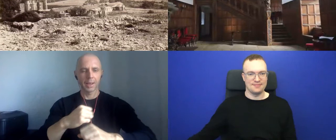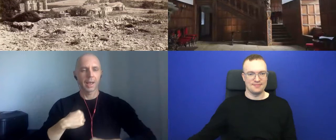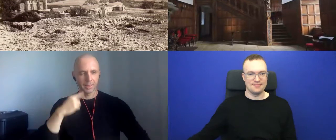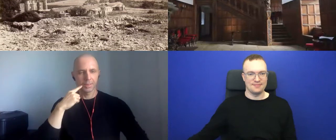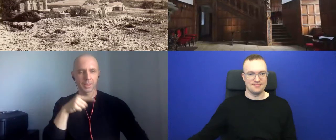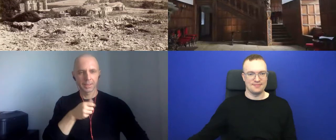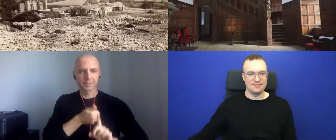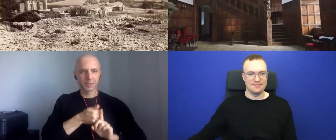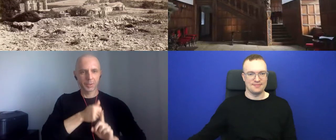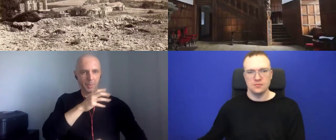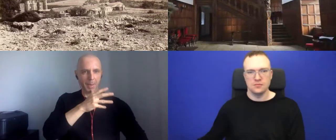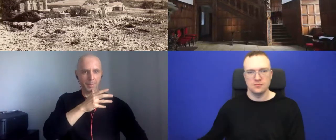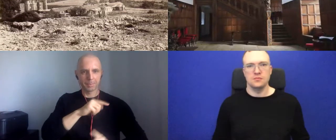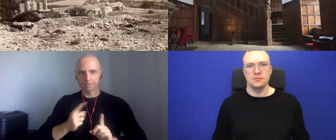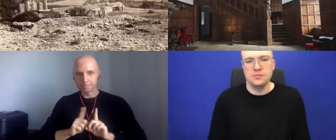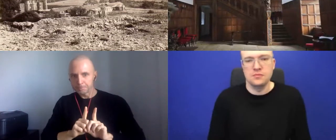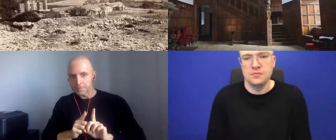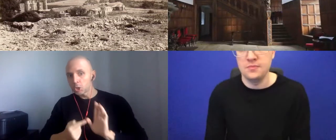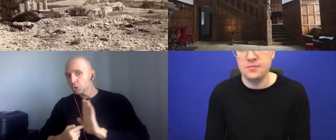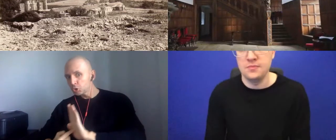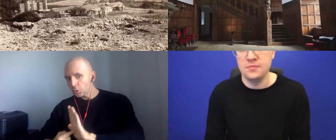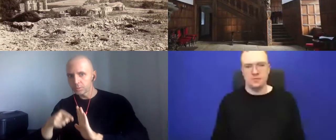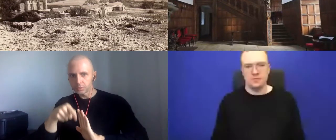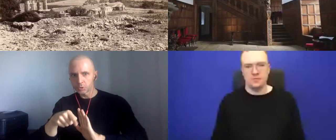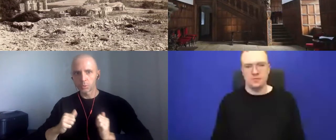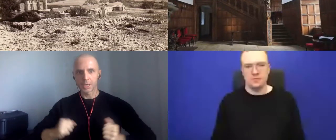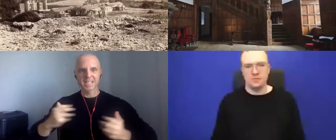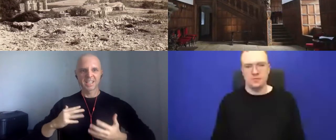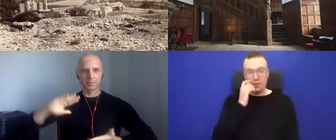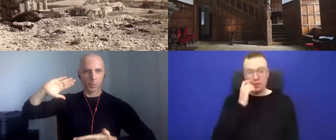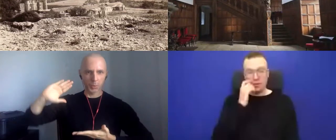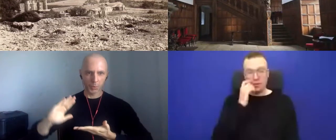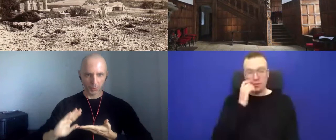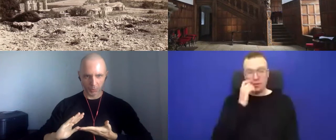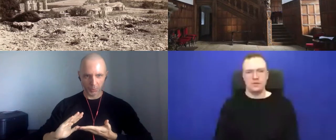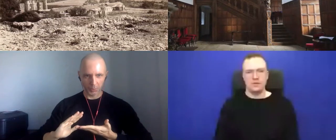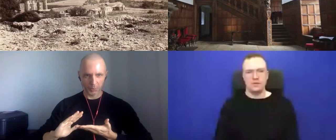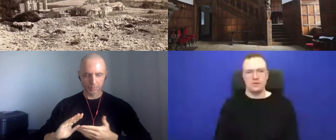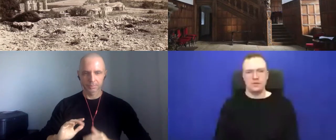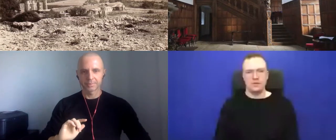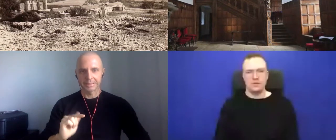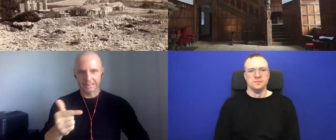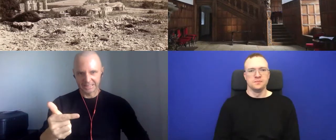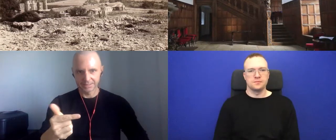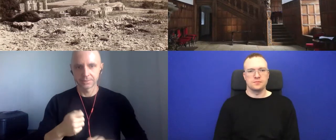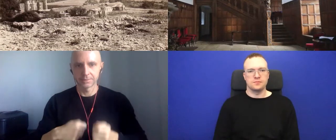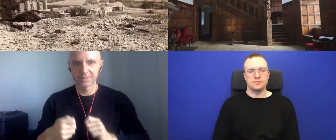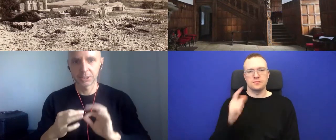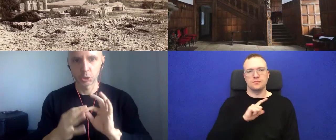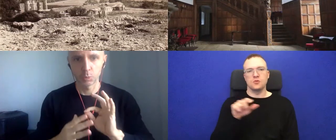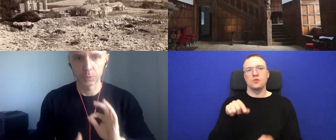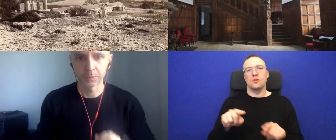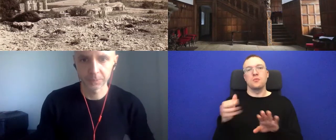that, so he's not absolutely terrified by this. During the castle, even before World War II had